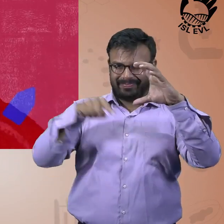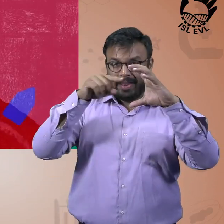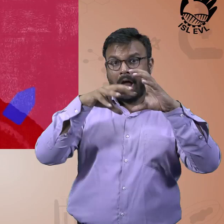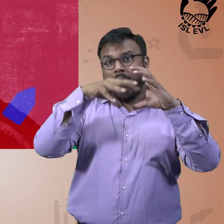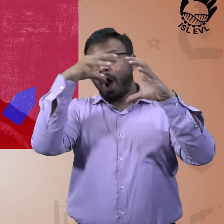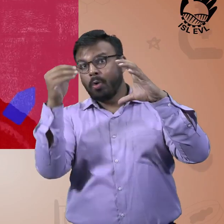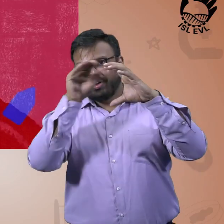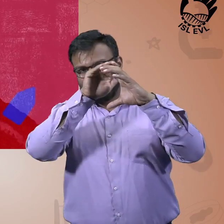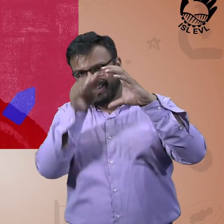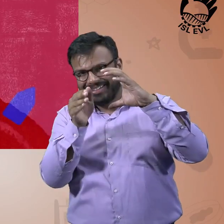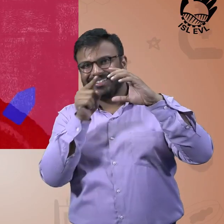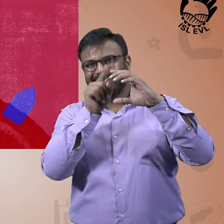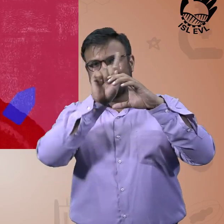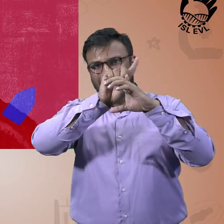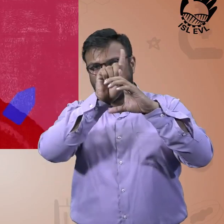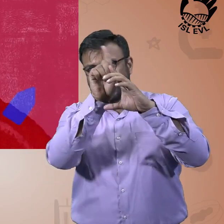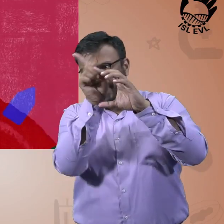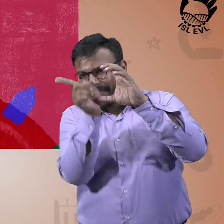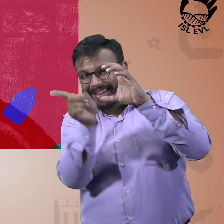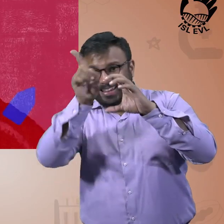on the outside of the cell membranes.